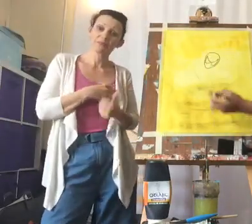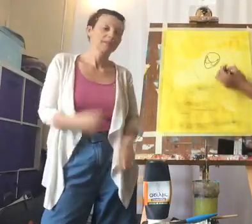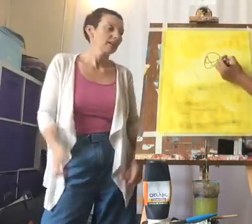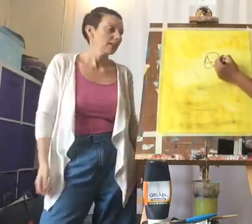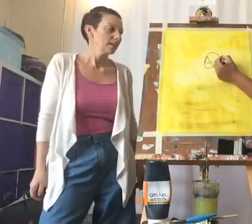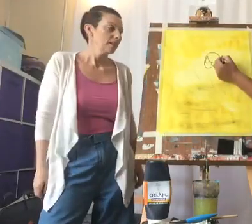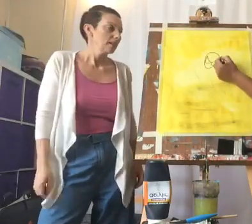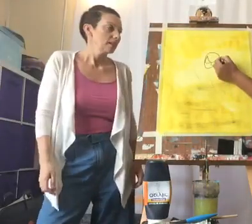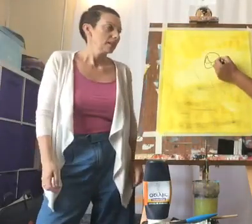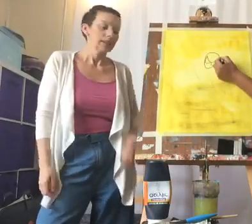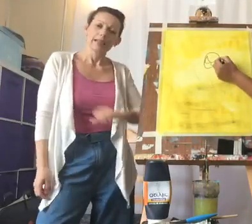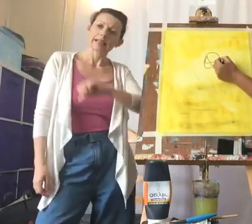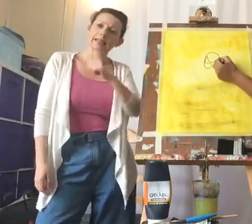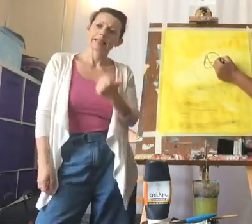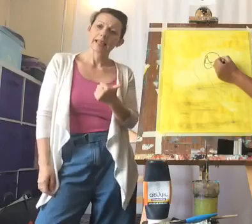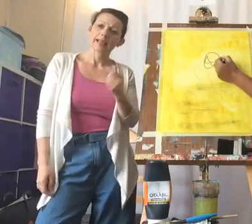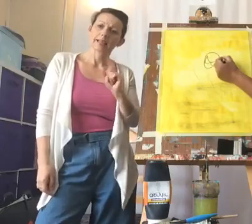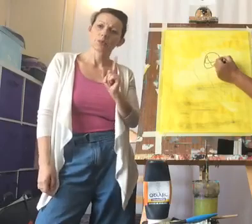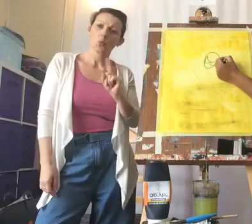then you've got